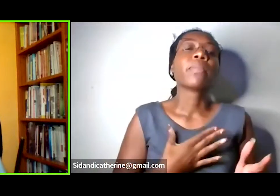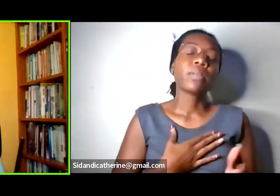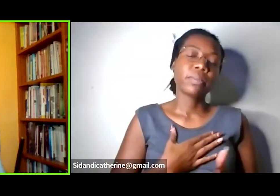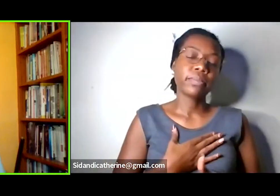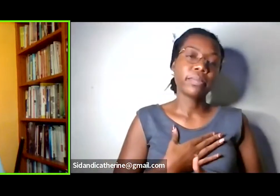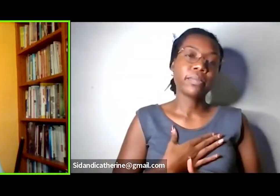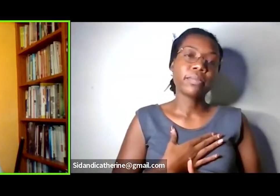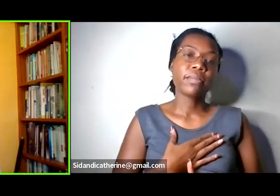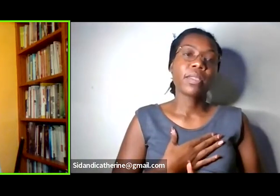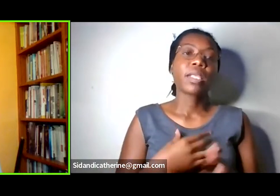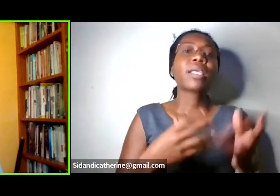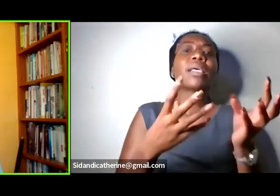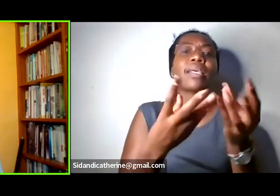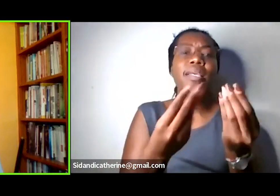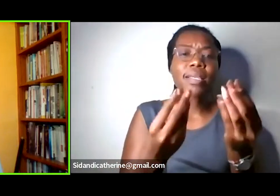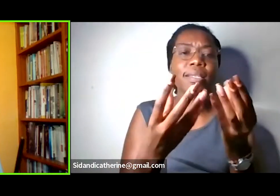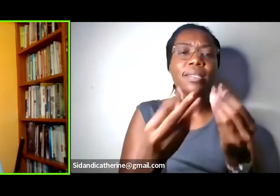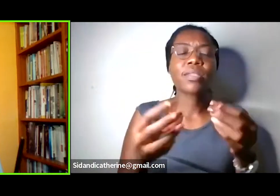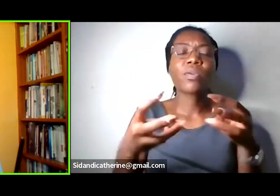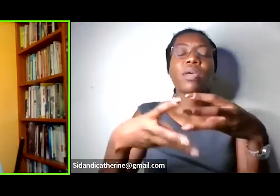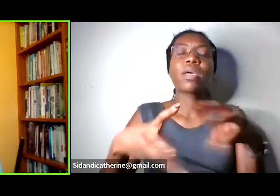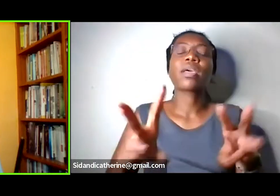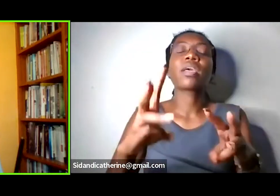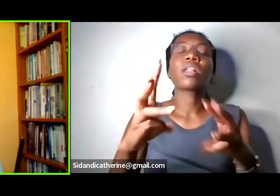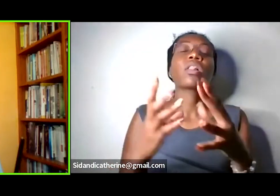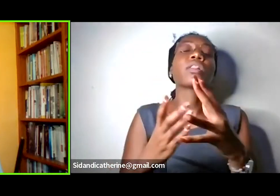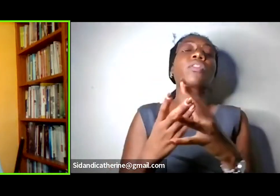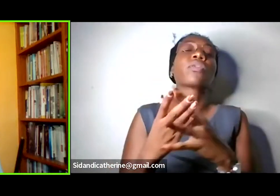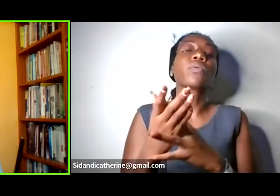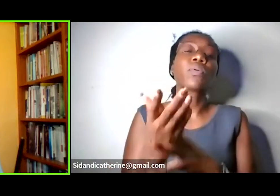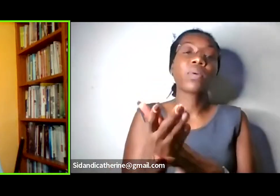see? And then from there, it is